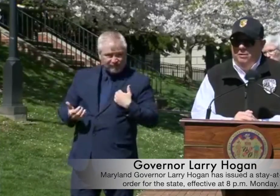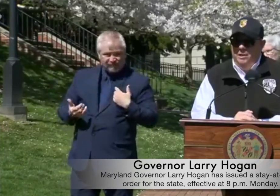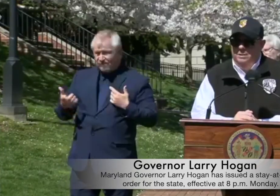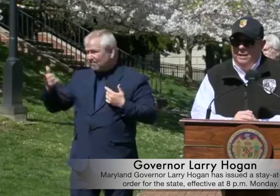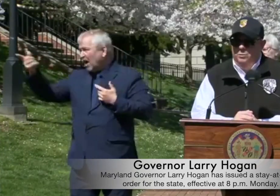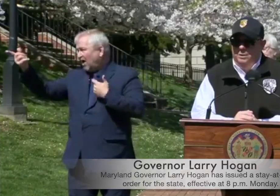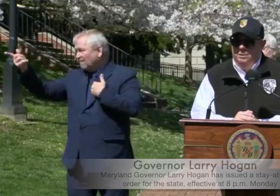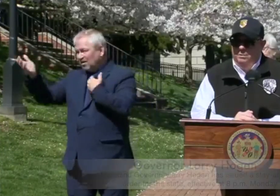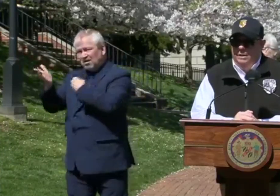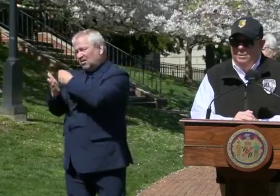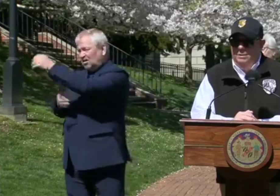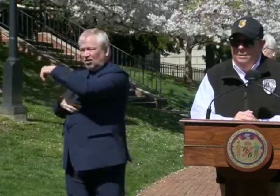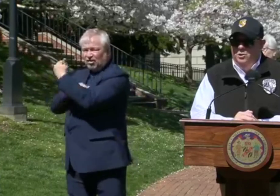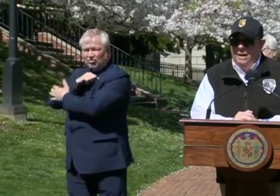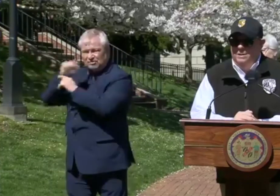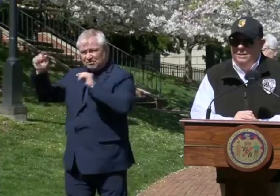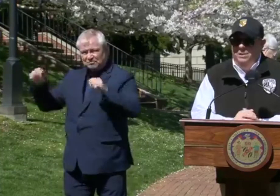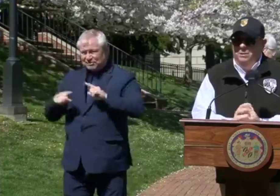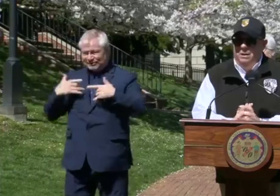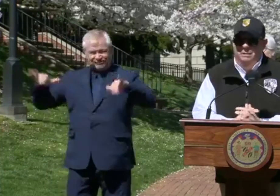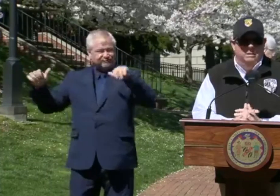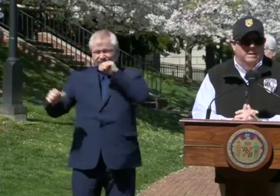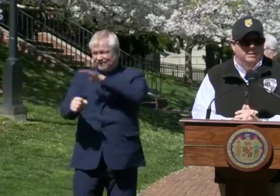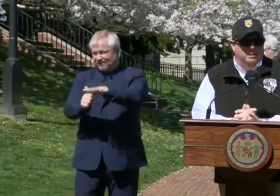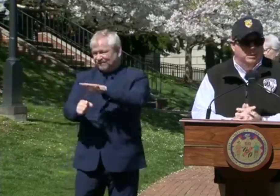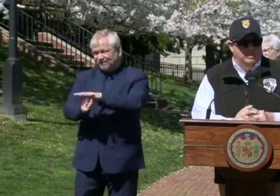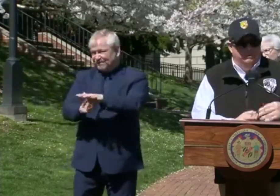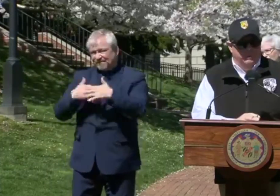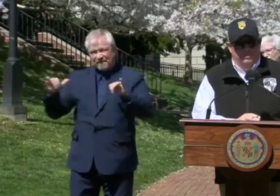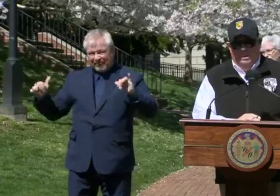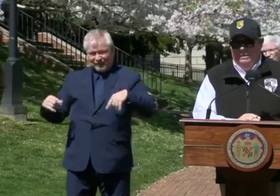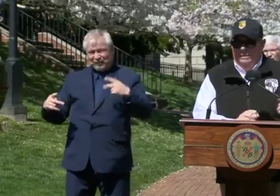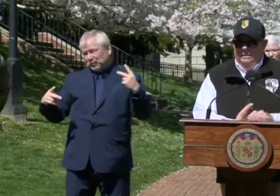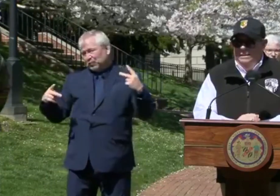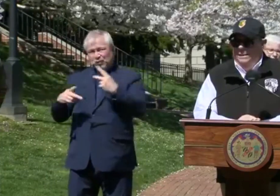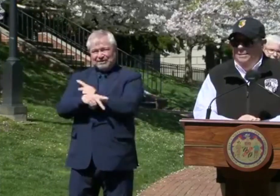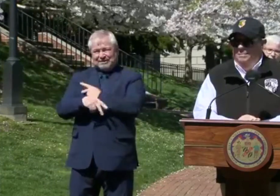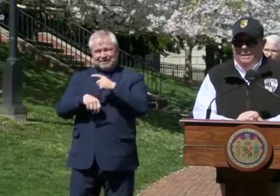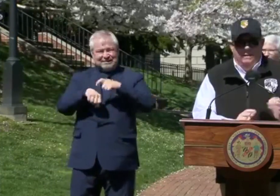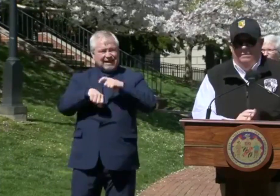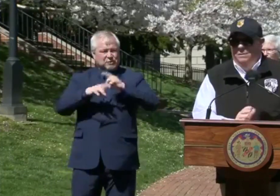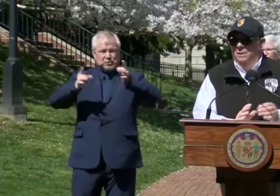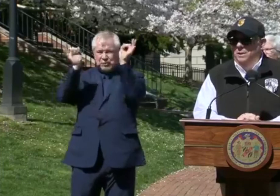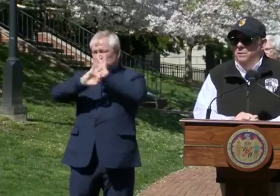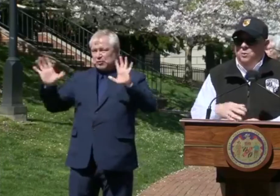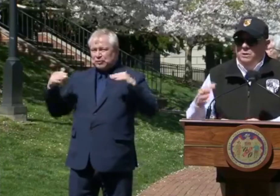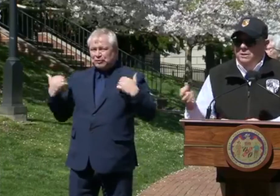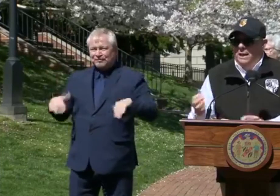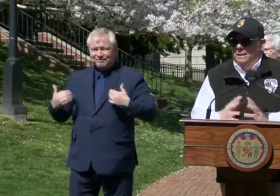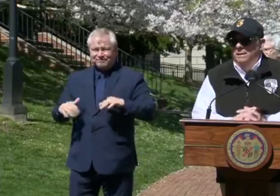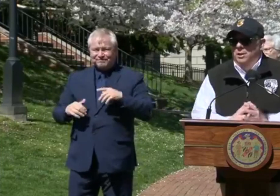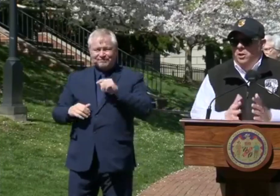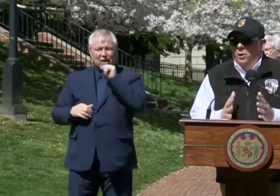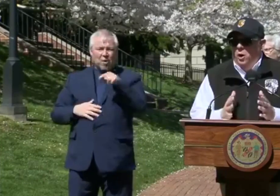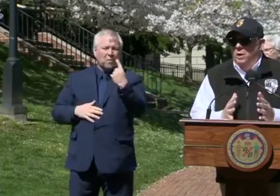of all of these things, which is the greatest tragedy of this crisis. It's not a situation for this one mental health facility or this one